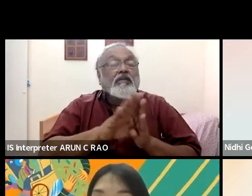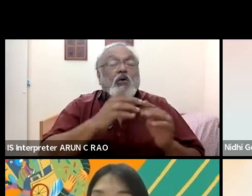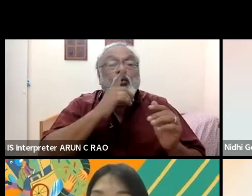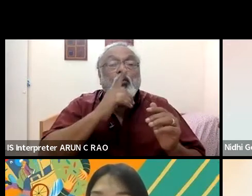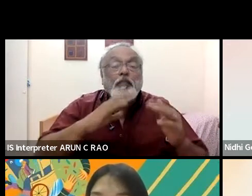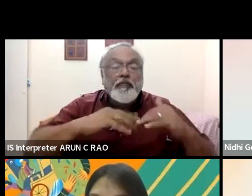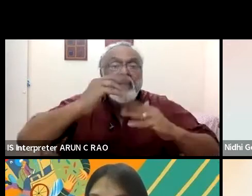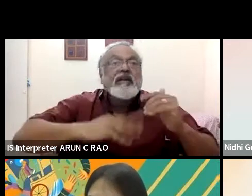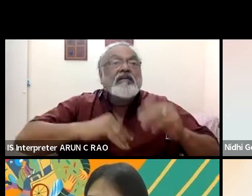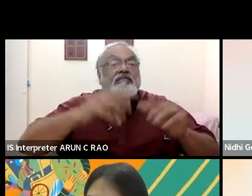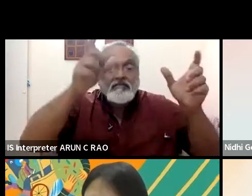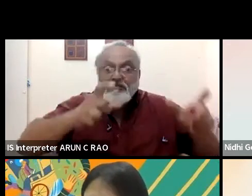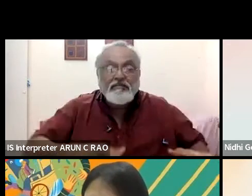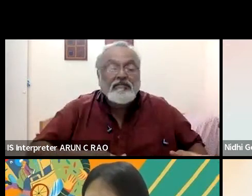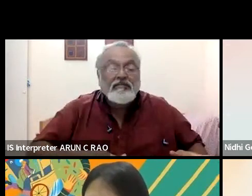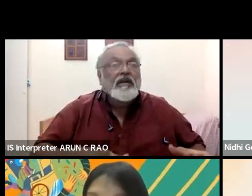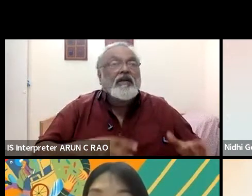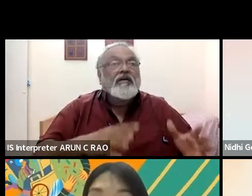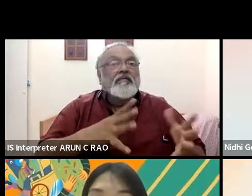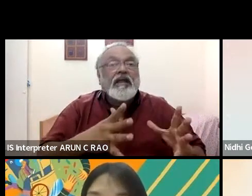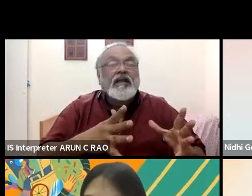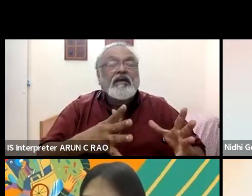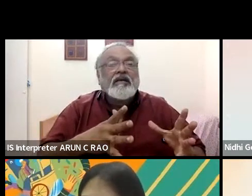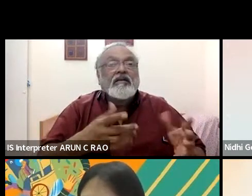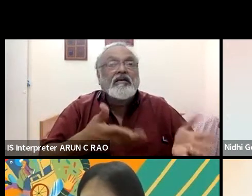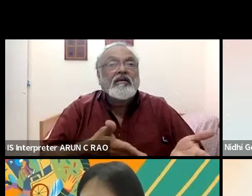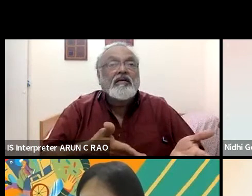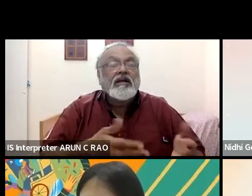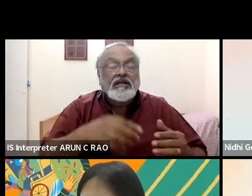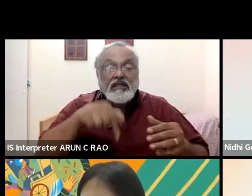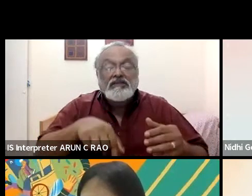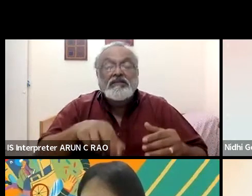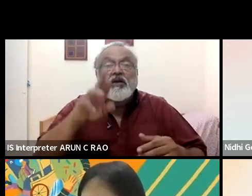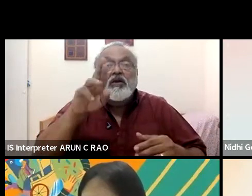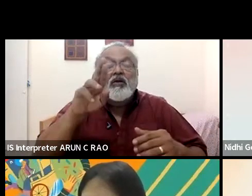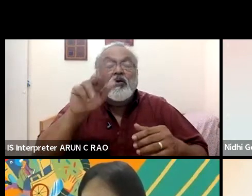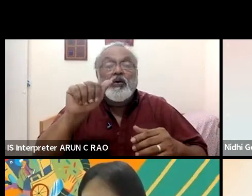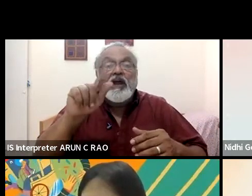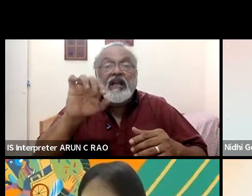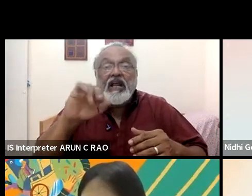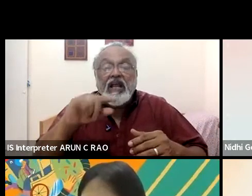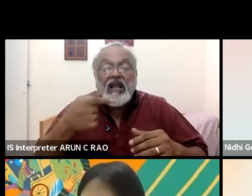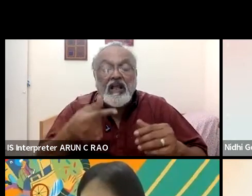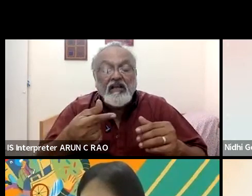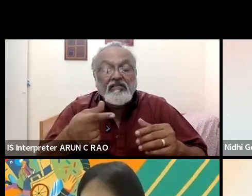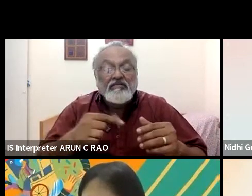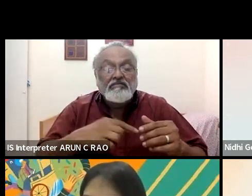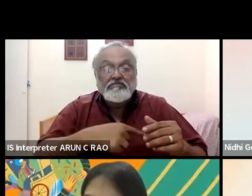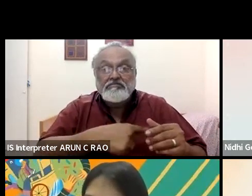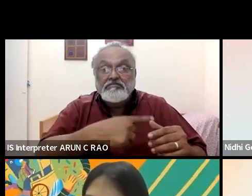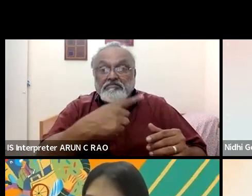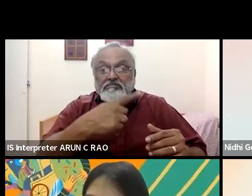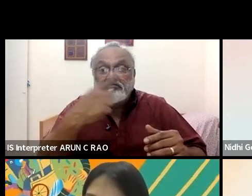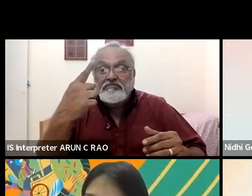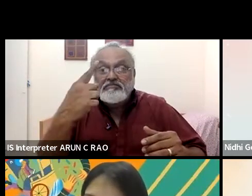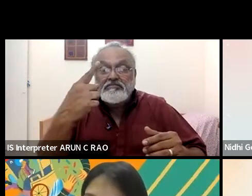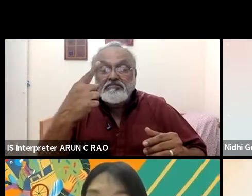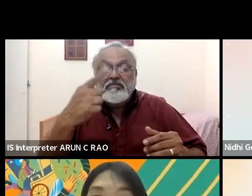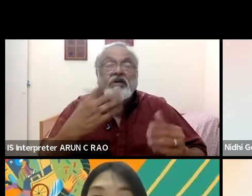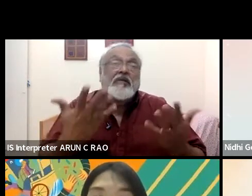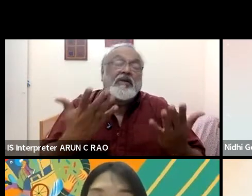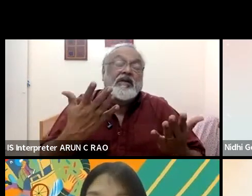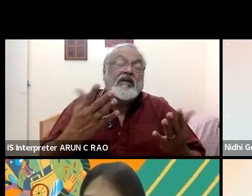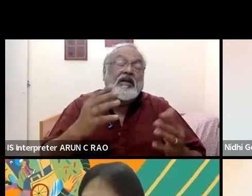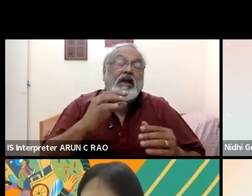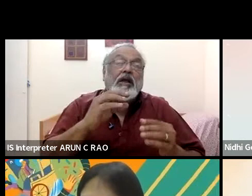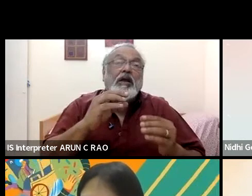operators. Perhaps even if you meet a certain rating or with the certification, there might be incentives like a reduction in